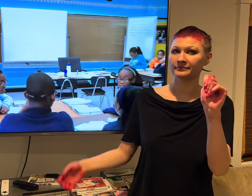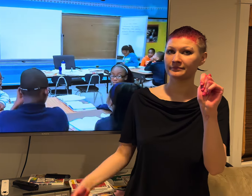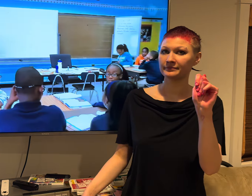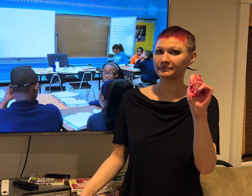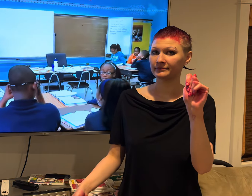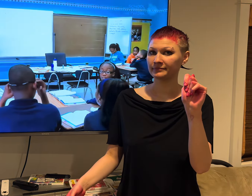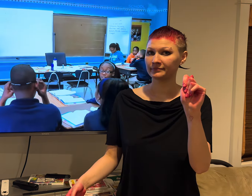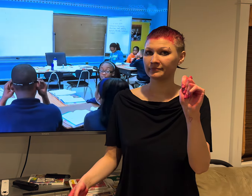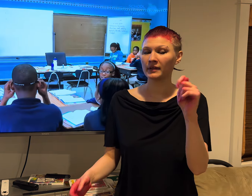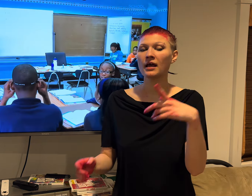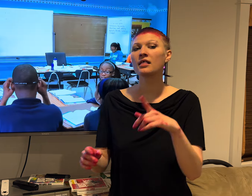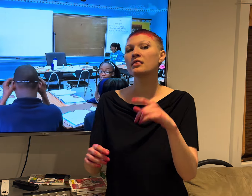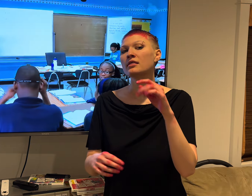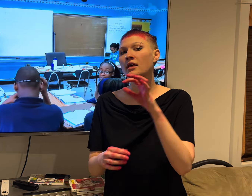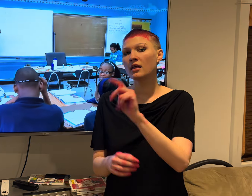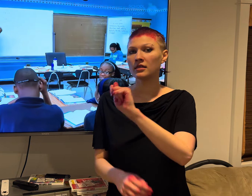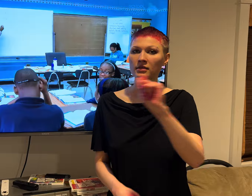The long. Along.